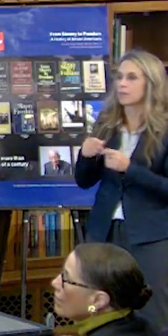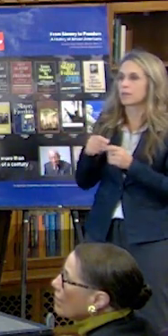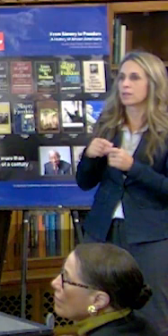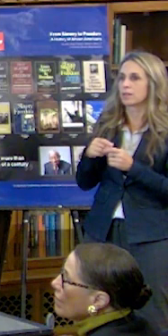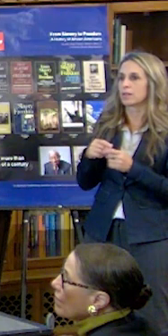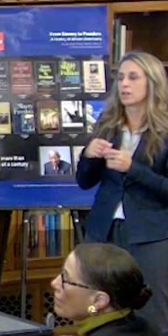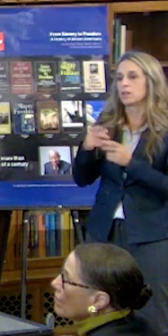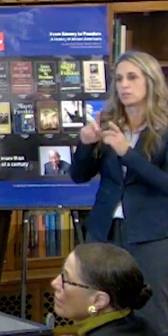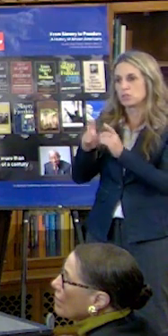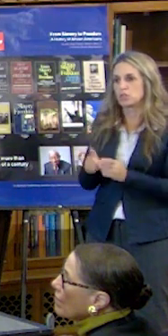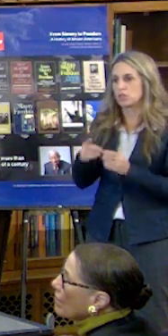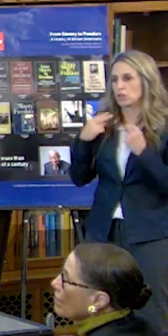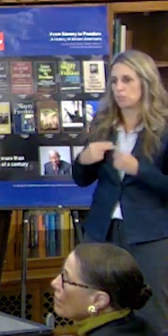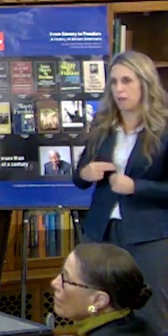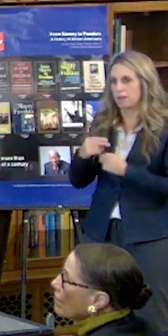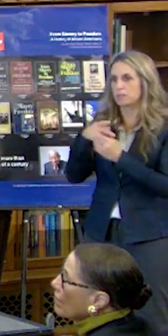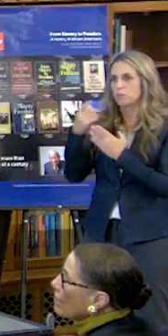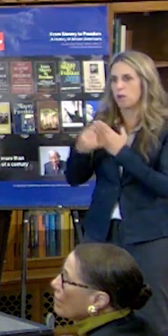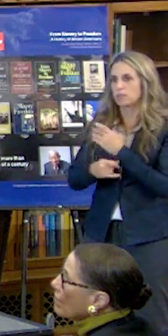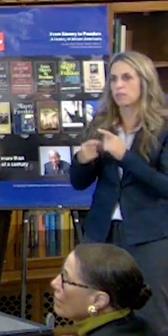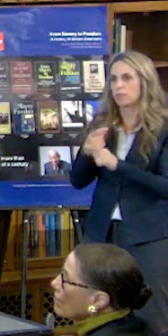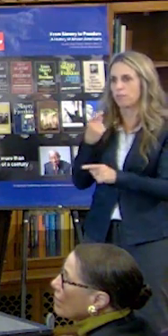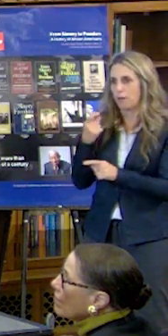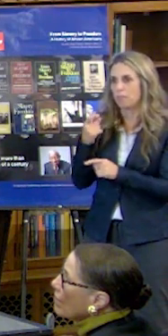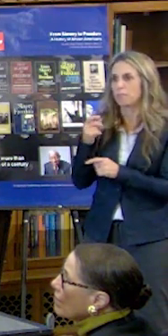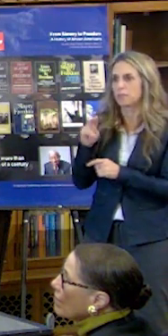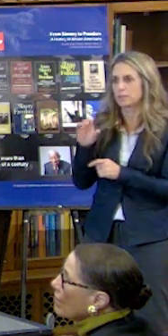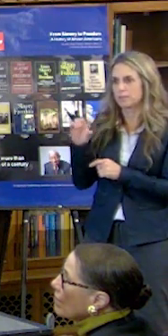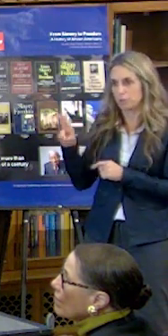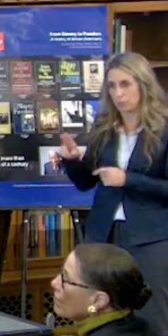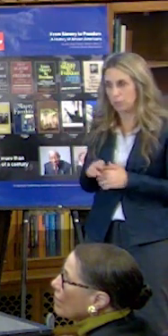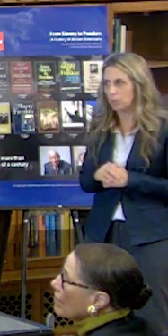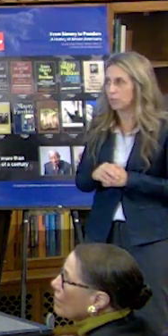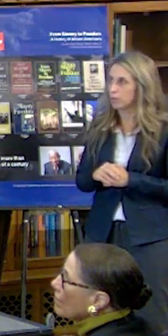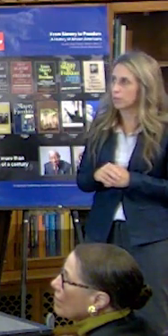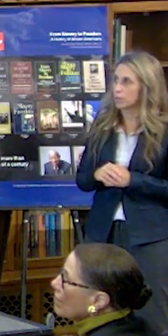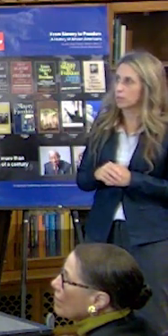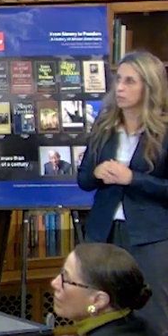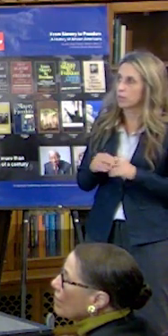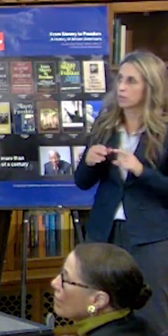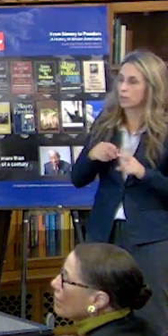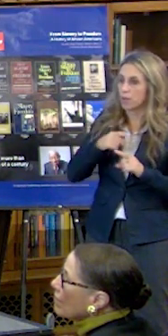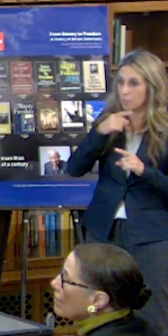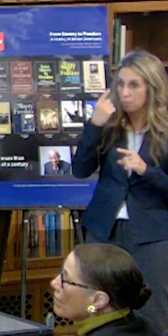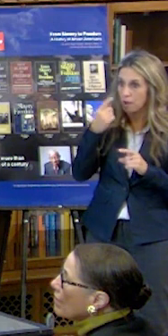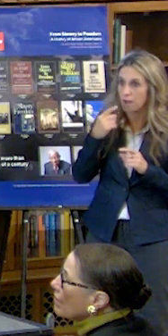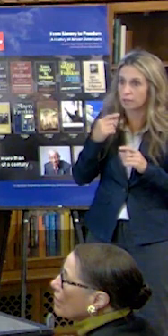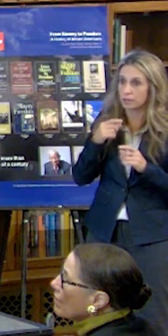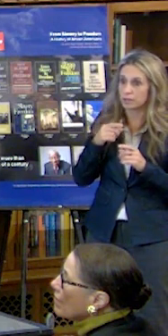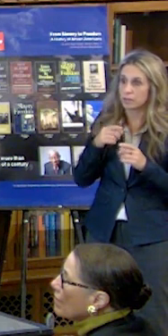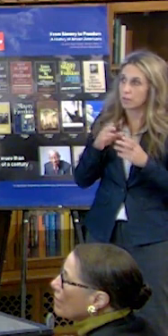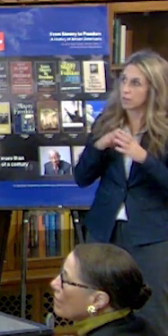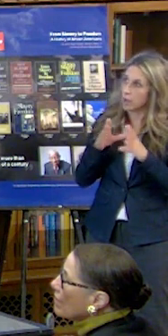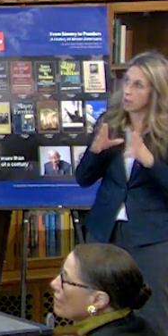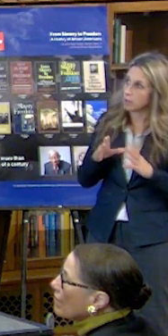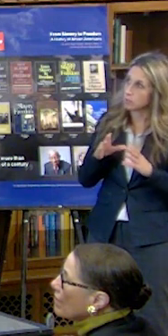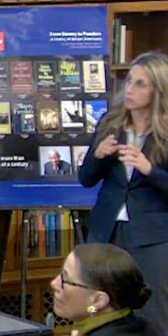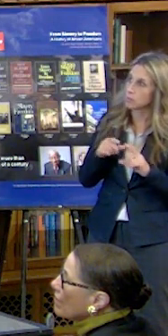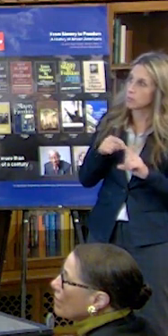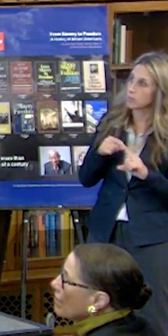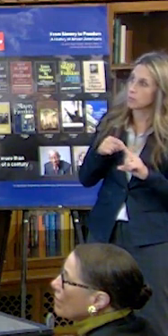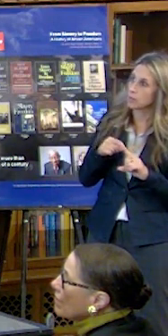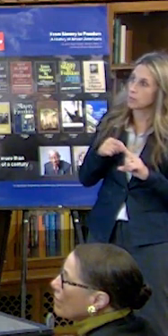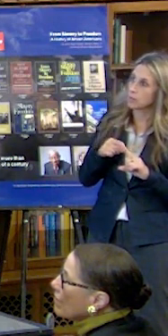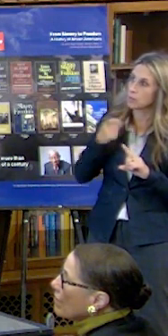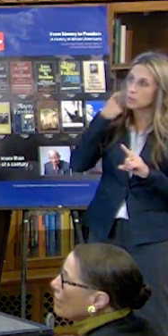Humanities project with Scholars from North Carolina Central we mentioned left of black earlier left of black is house in the frankly humani center